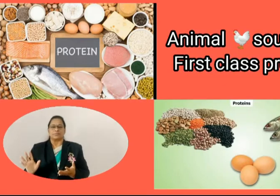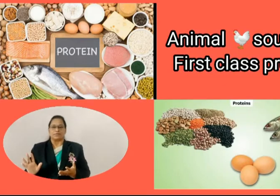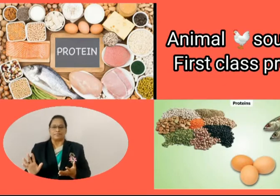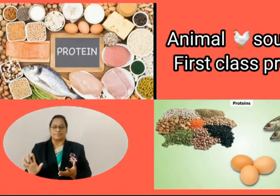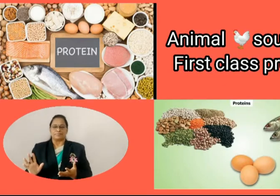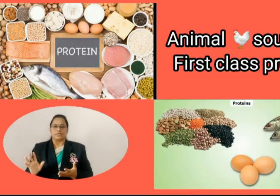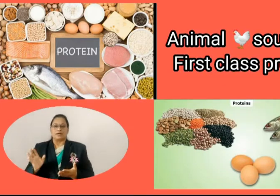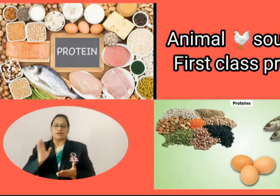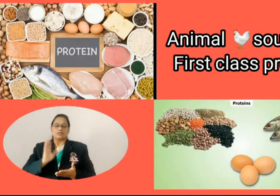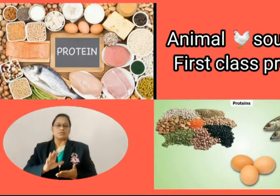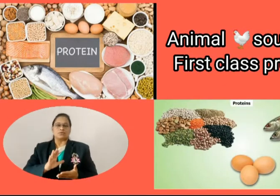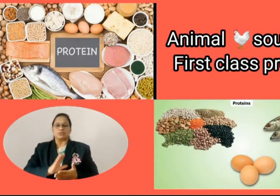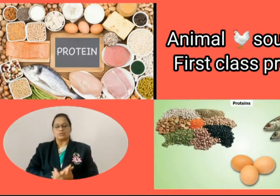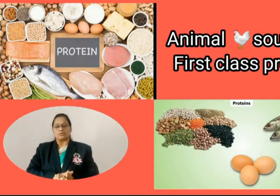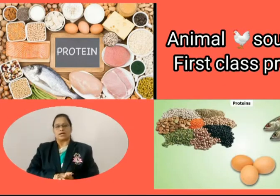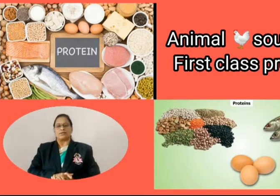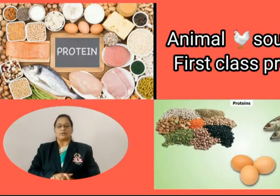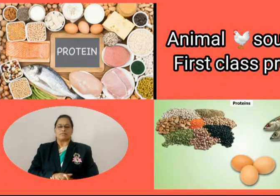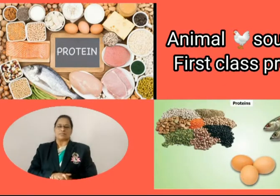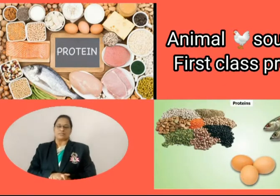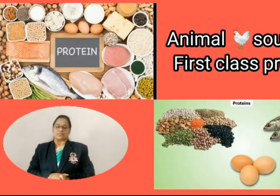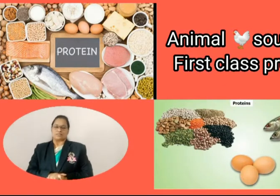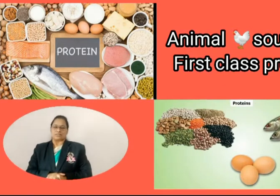protein. So those who are non-vegetarians,